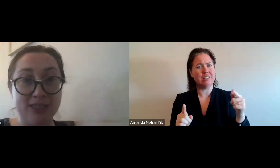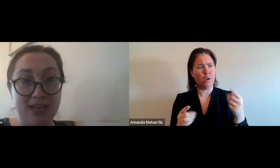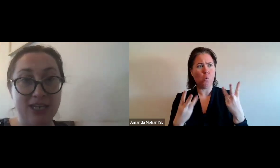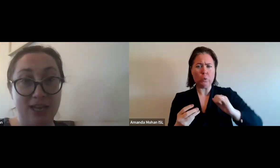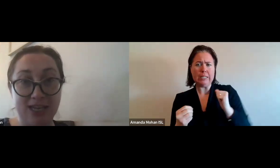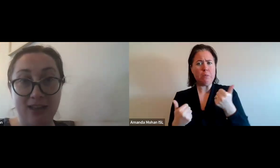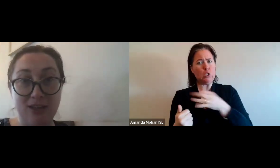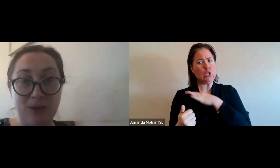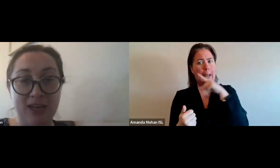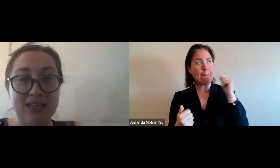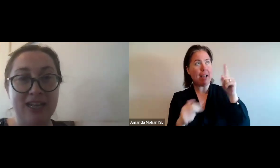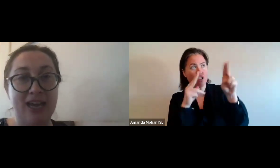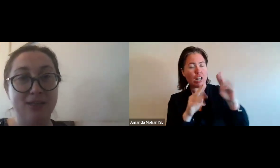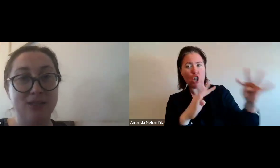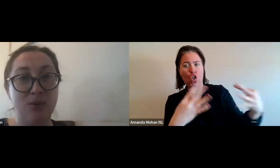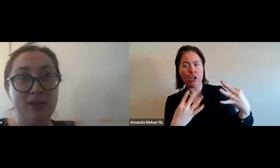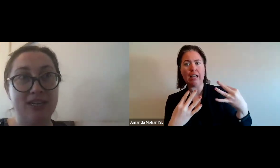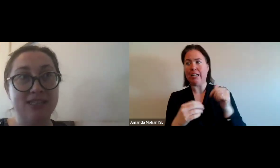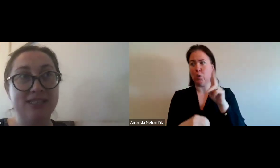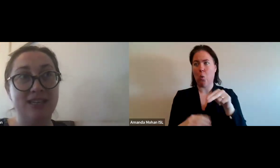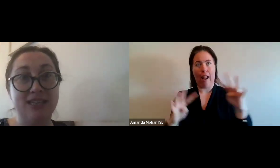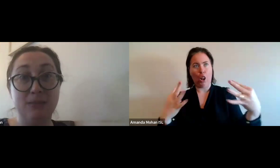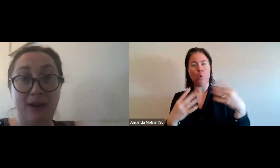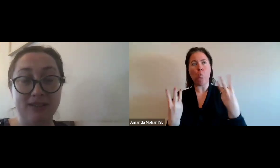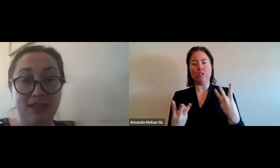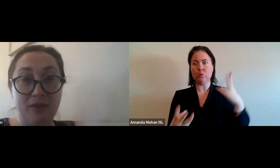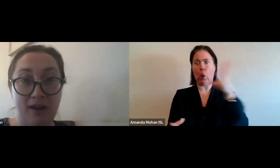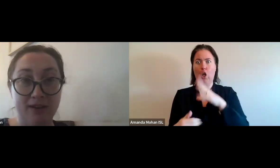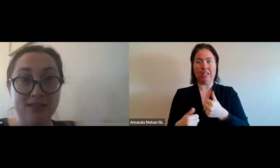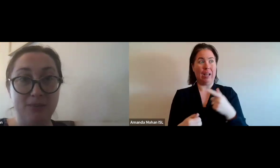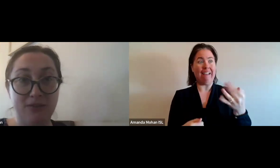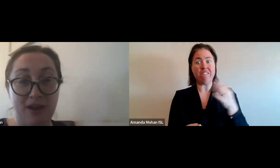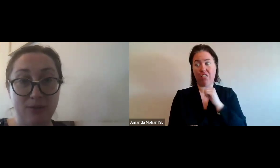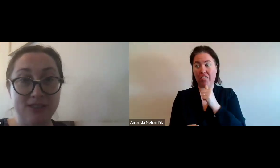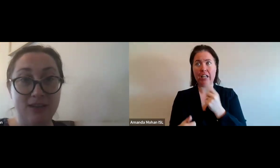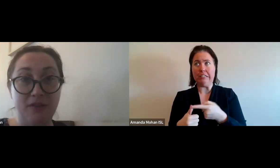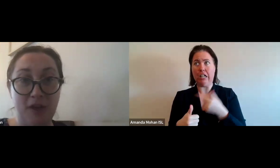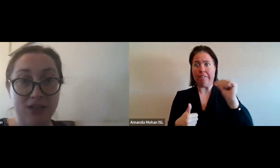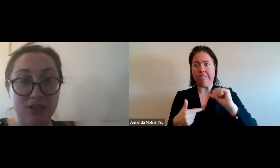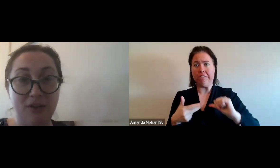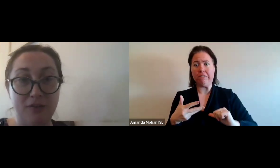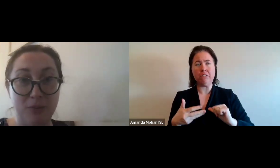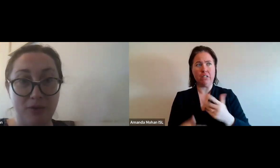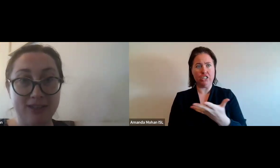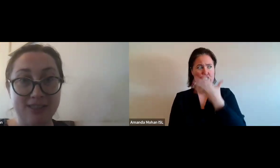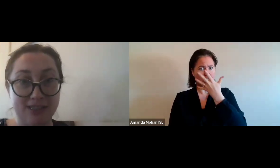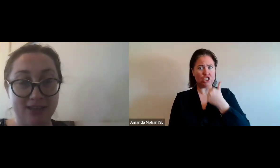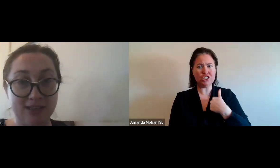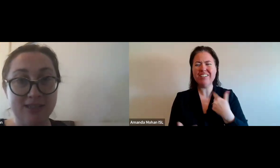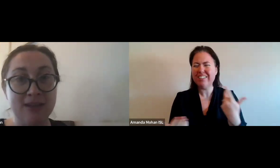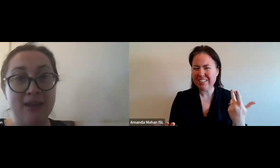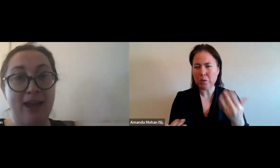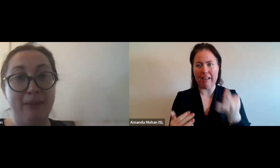reputation on the world stage and at the UN. And so it is embarrassing for Ireland to be found in violation of human